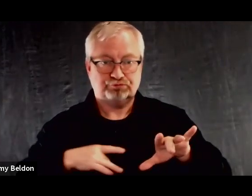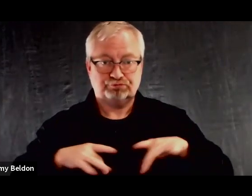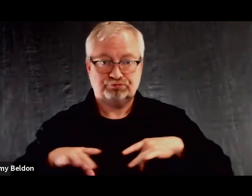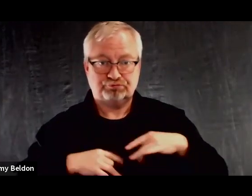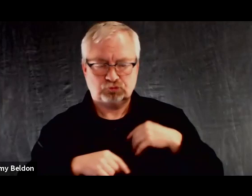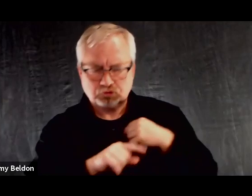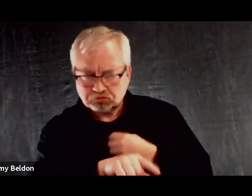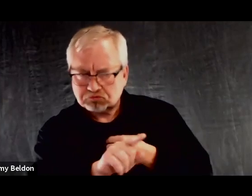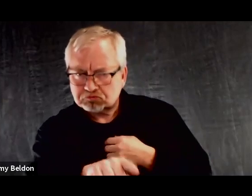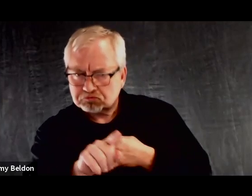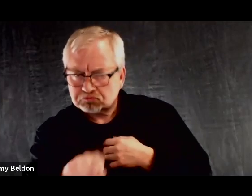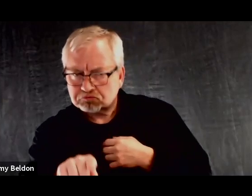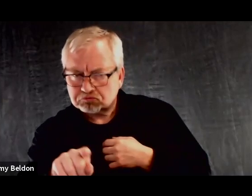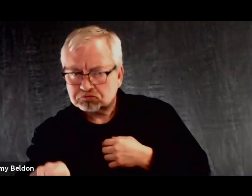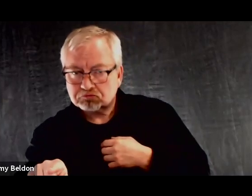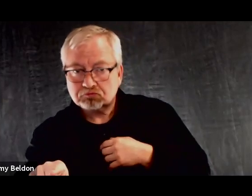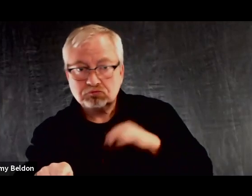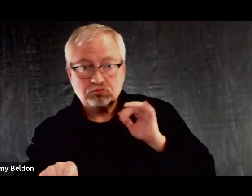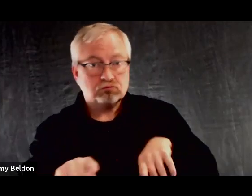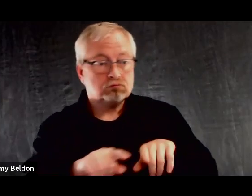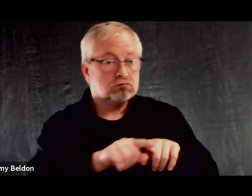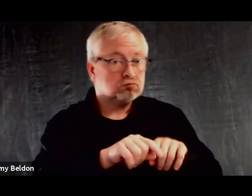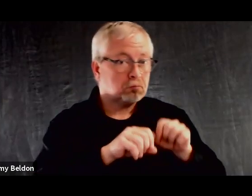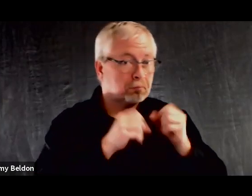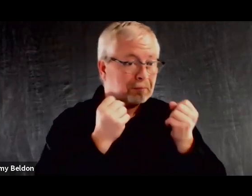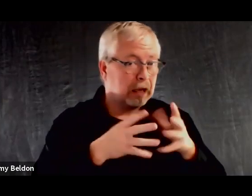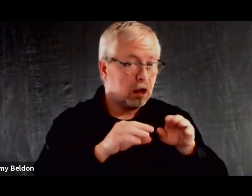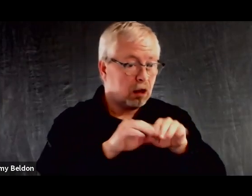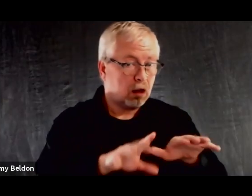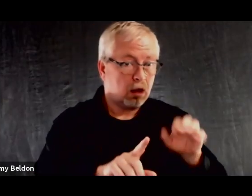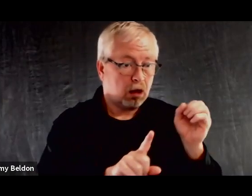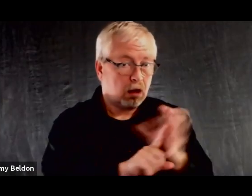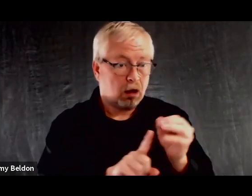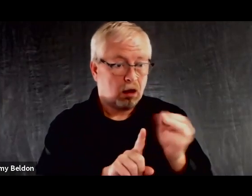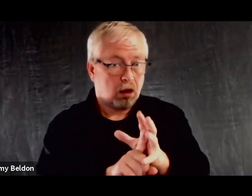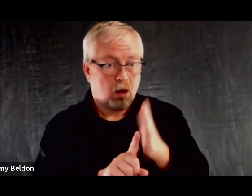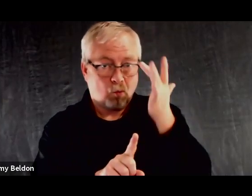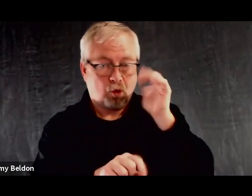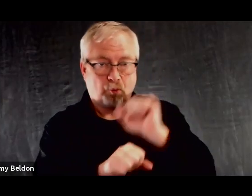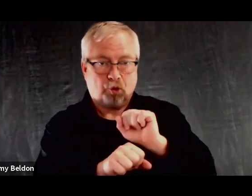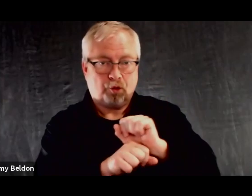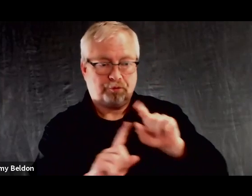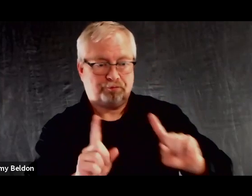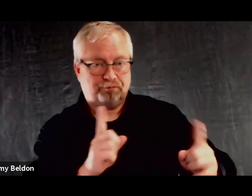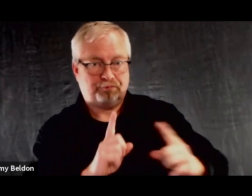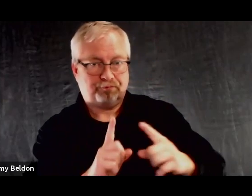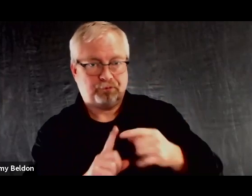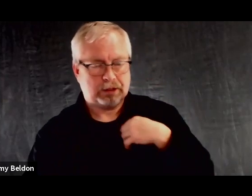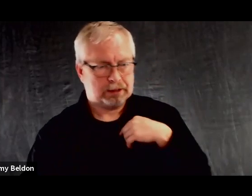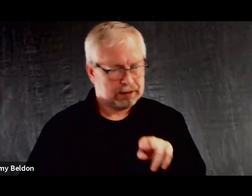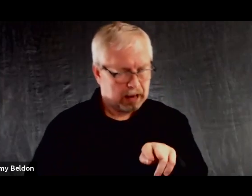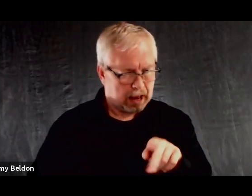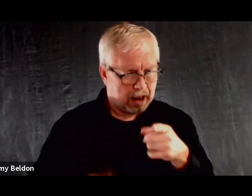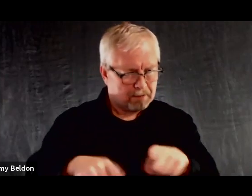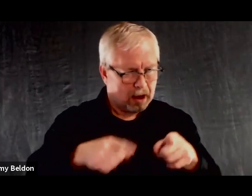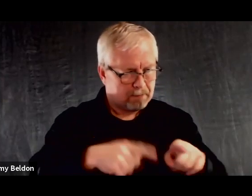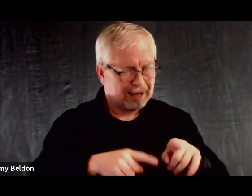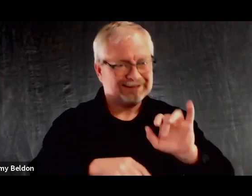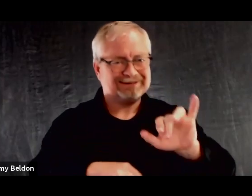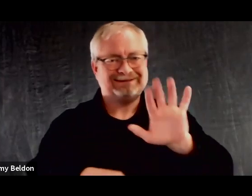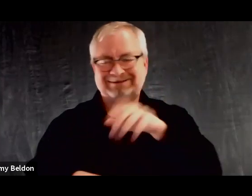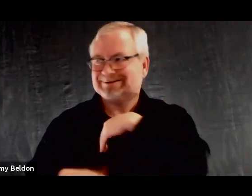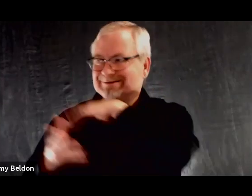many exposures in a work site, then we could work to do some expedited testing. Yeah, and as